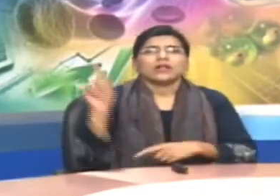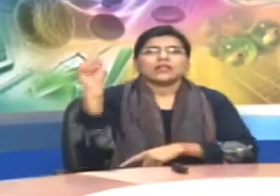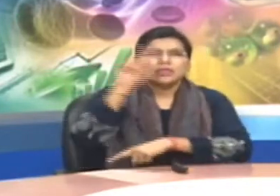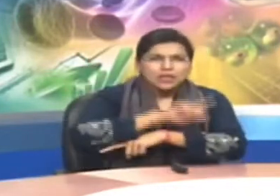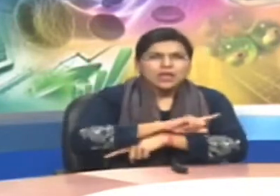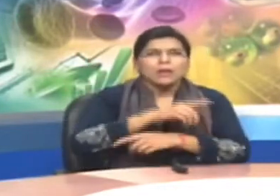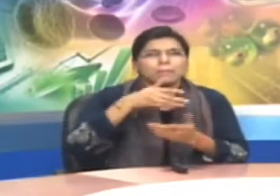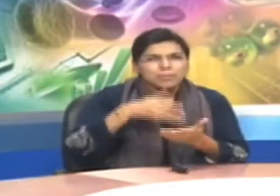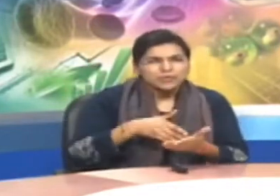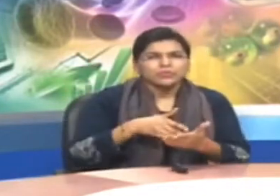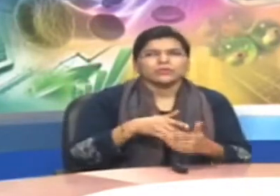But one day,